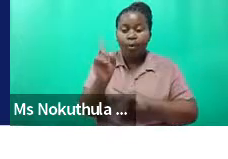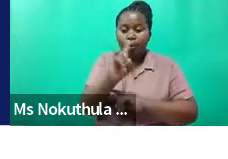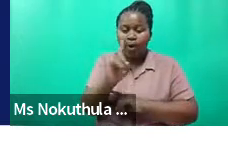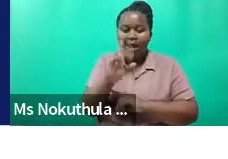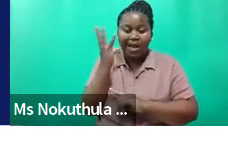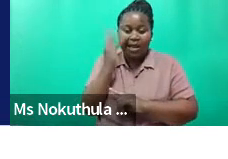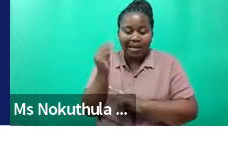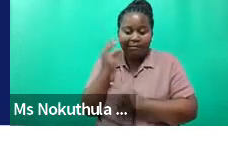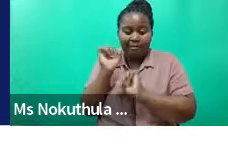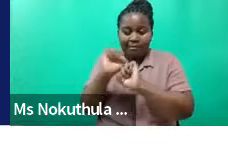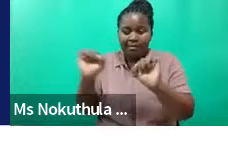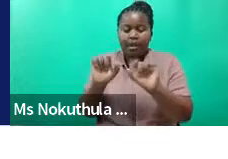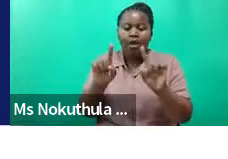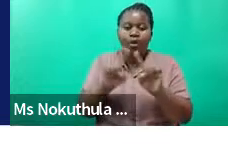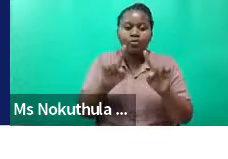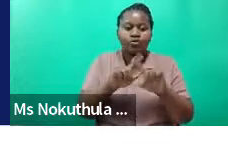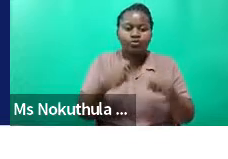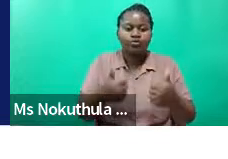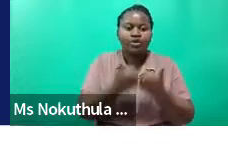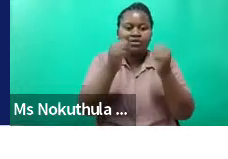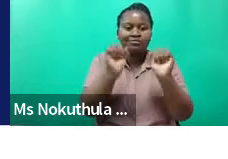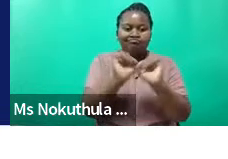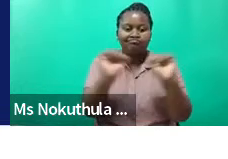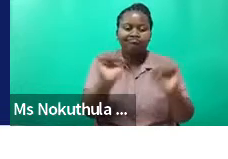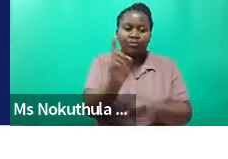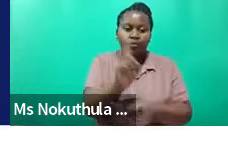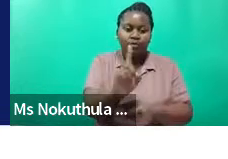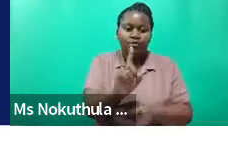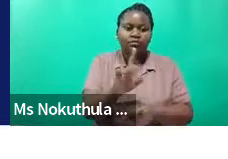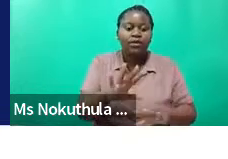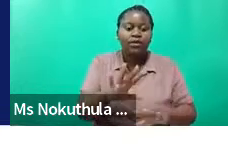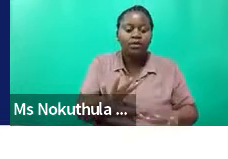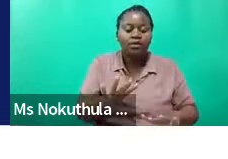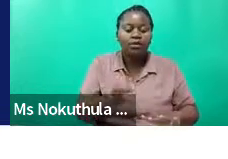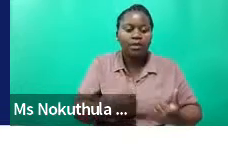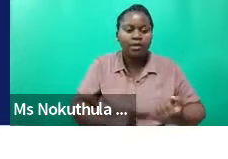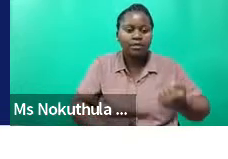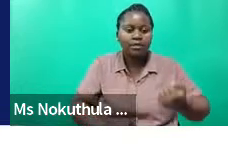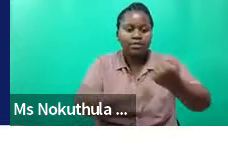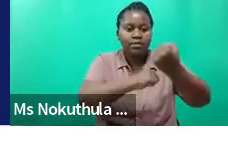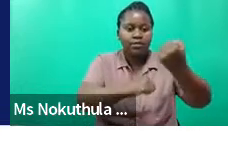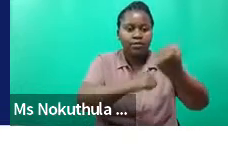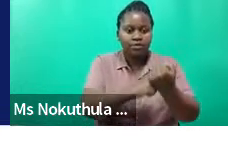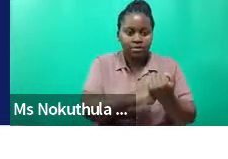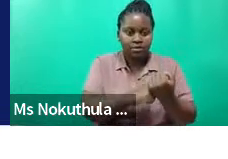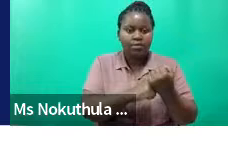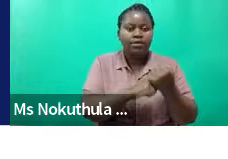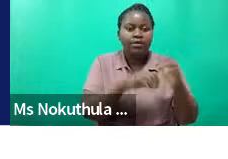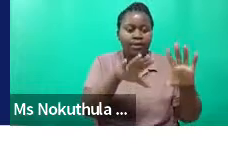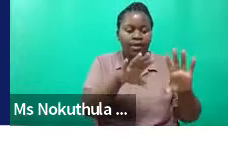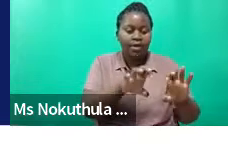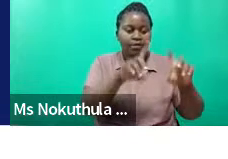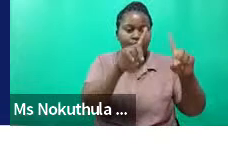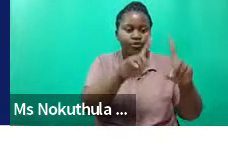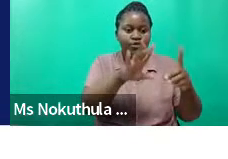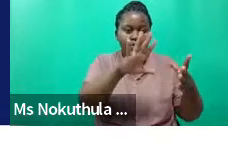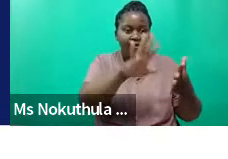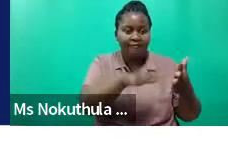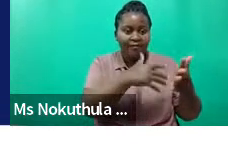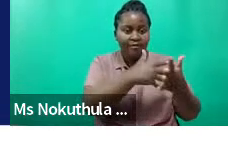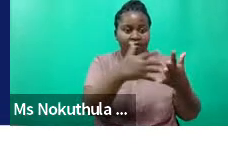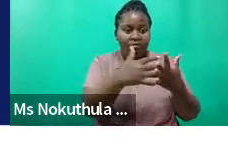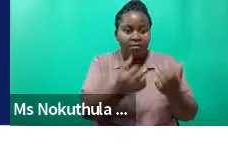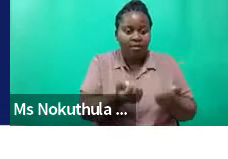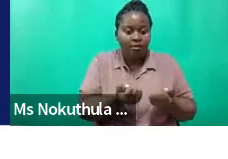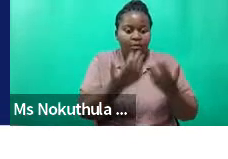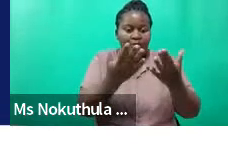What are their challenges? So a supportive education framework can provide higher education with insight